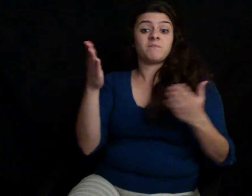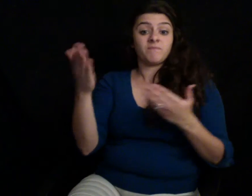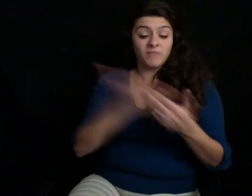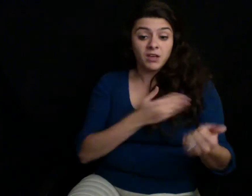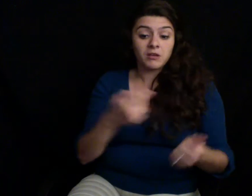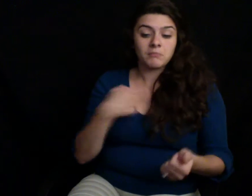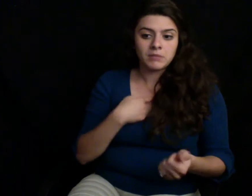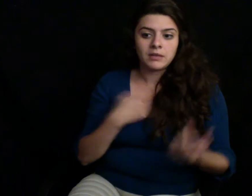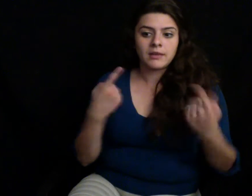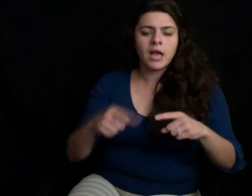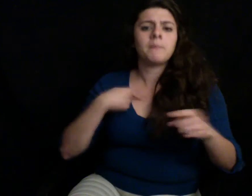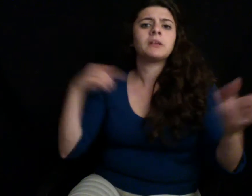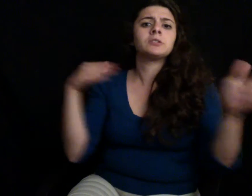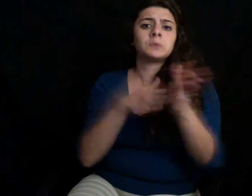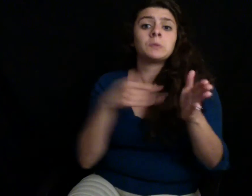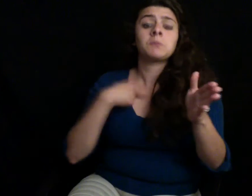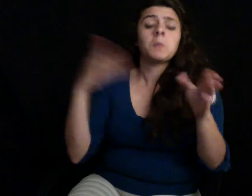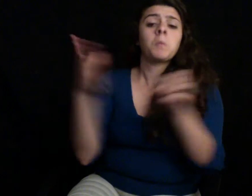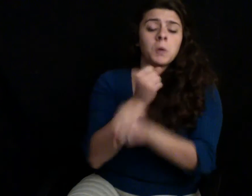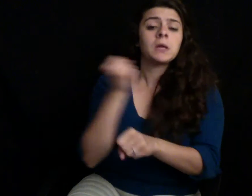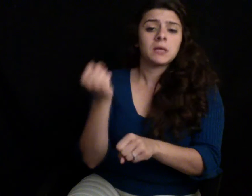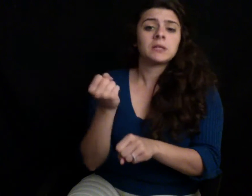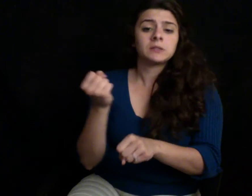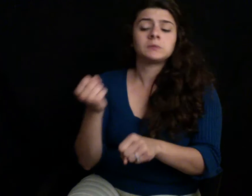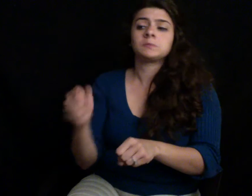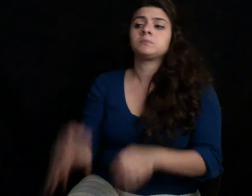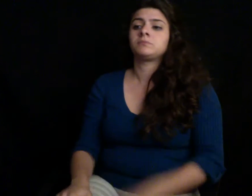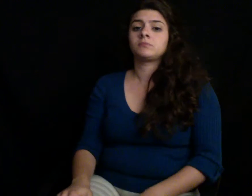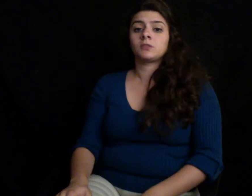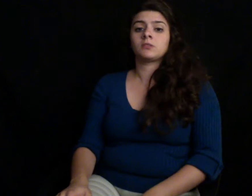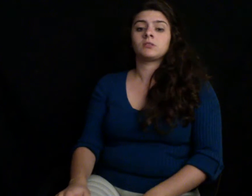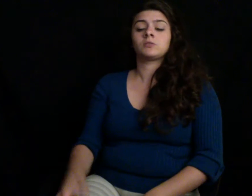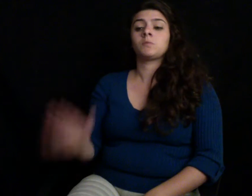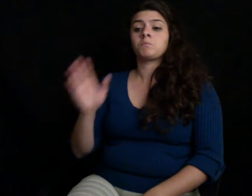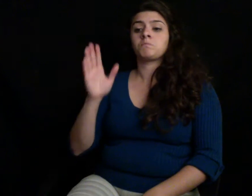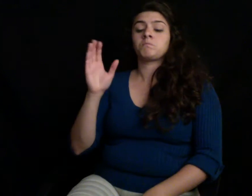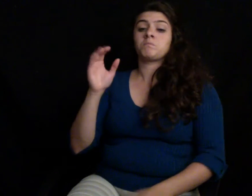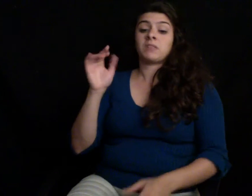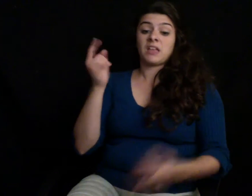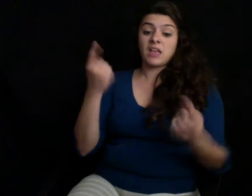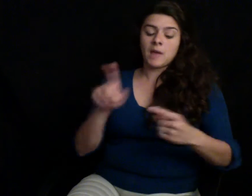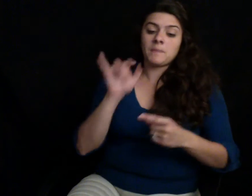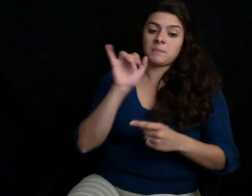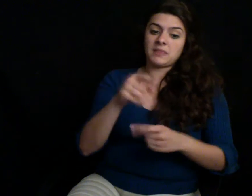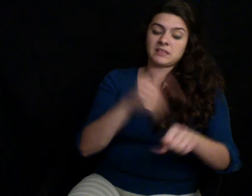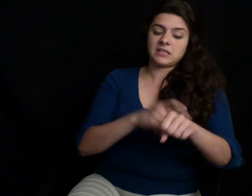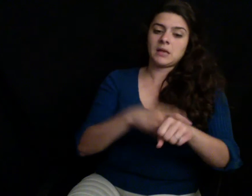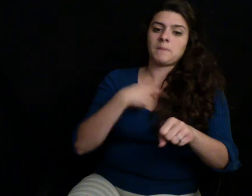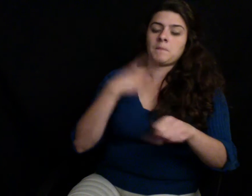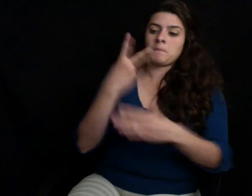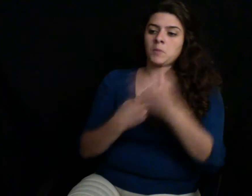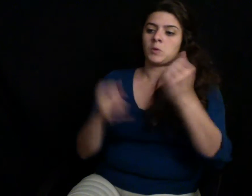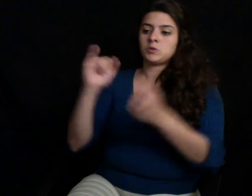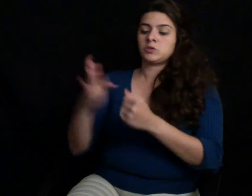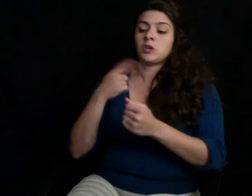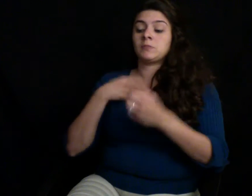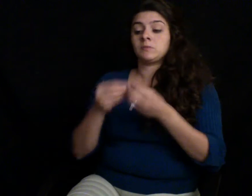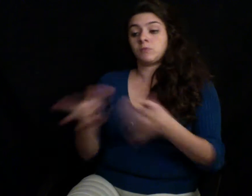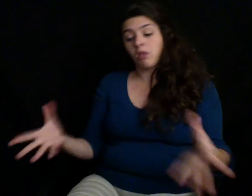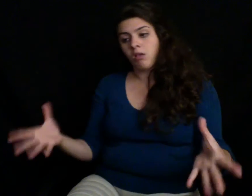around, So I did it. And I lost both jobs. And I found myself, I was living in a crackhead's house at the time, and she had a